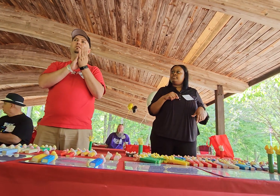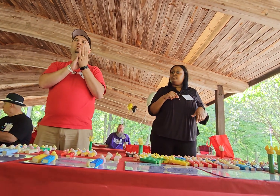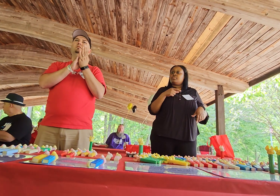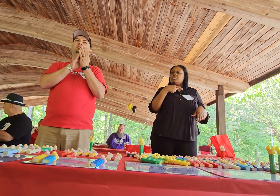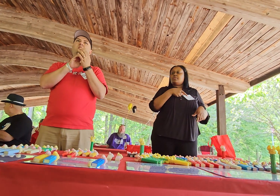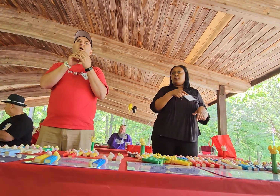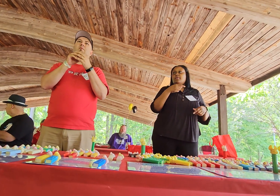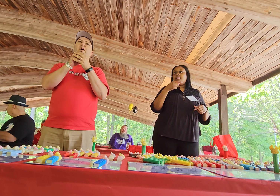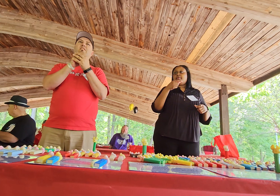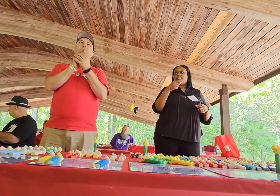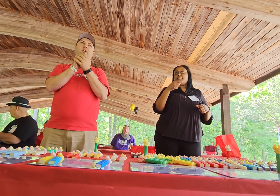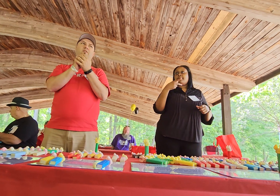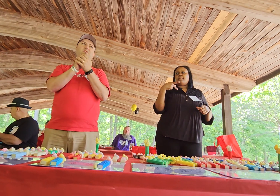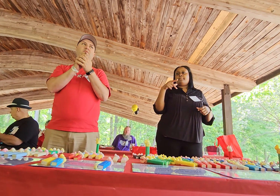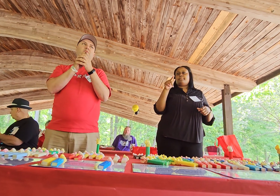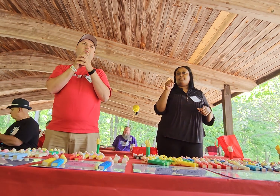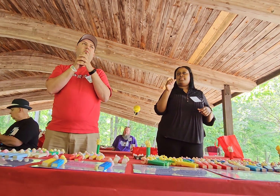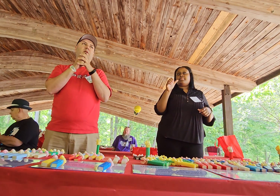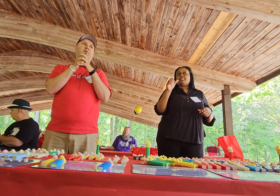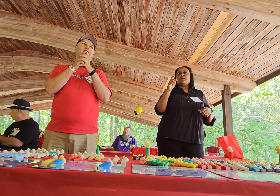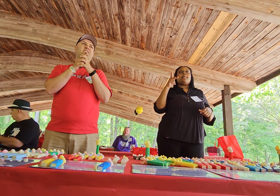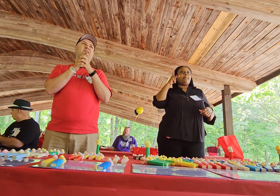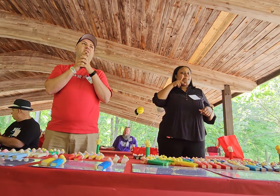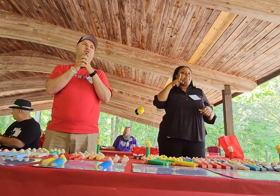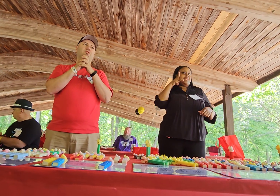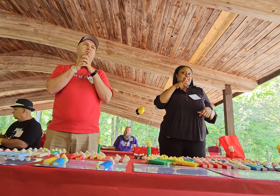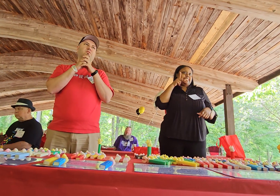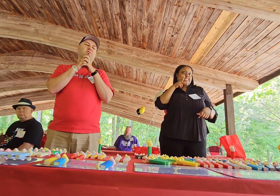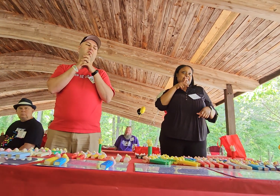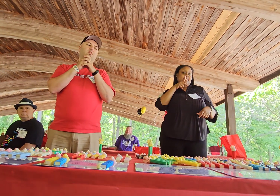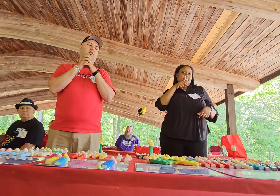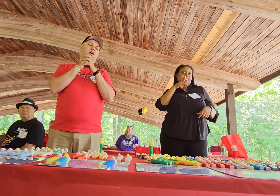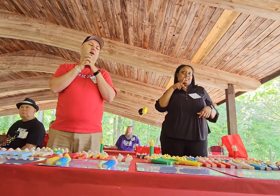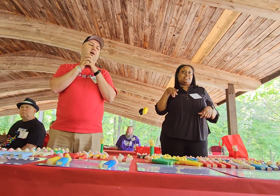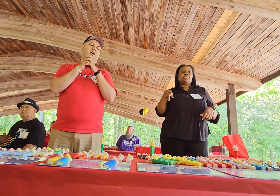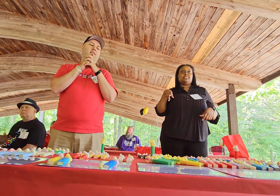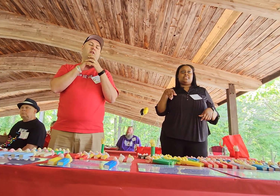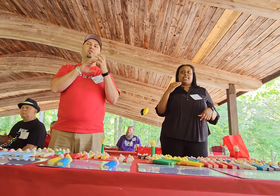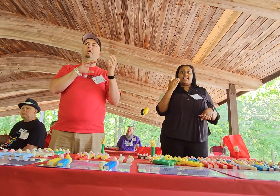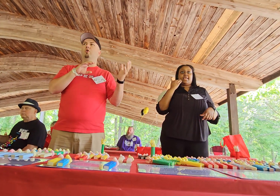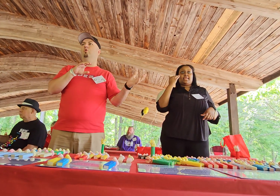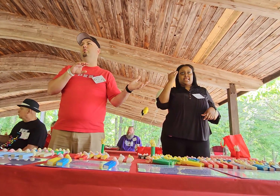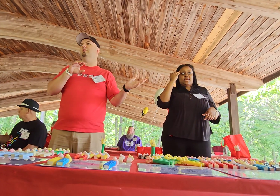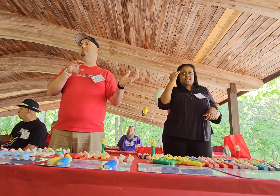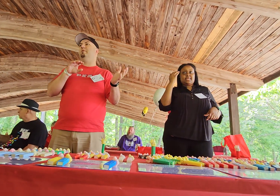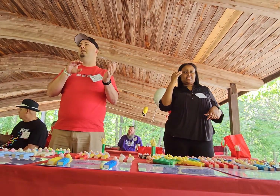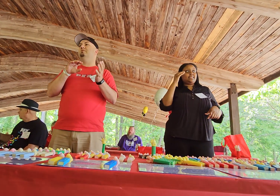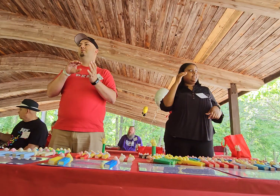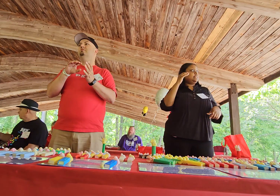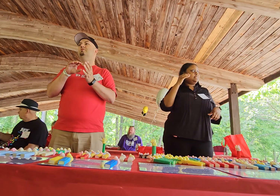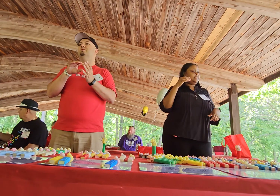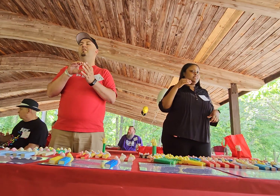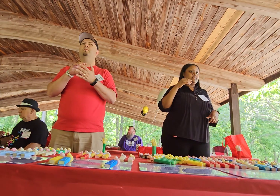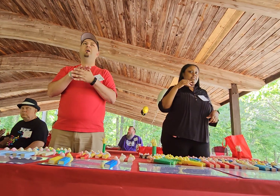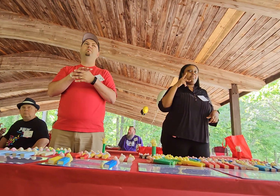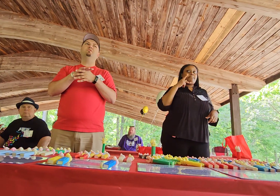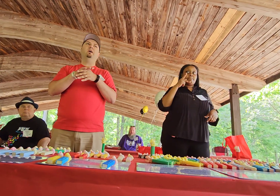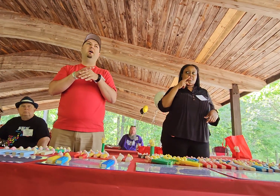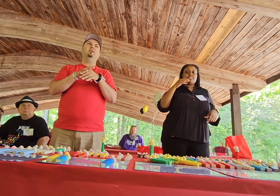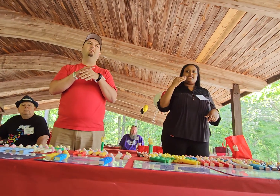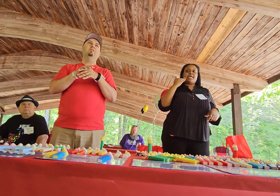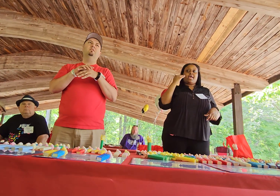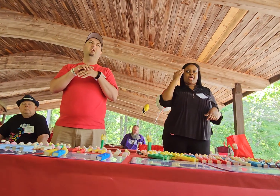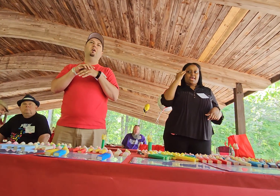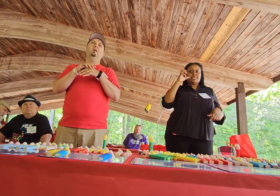plastic head springs and plastic hinges. And then on the older dispensers, sometimes